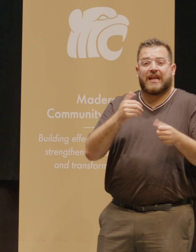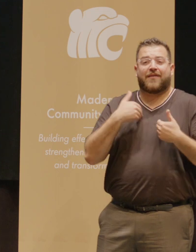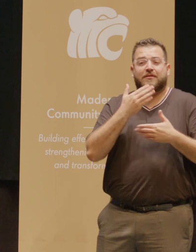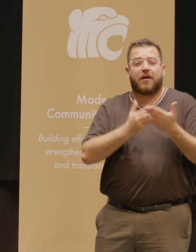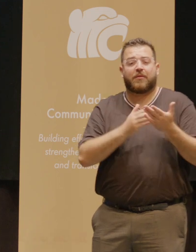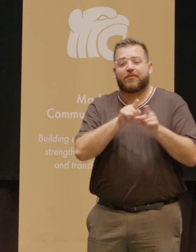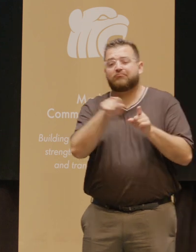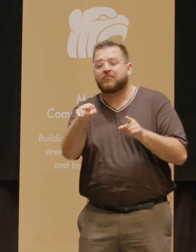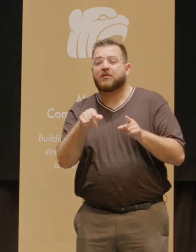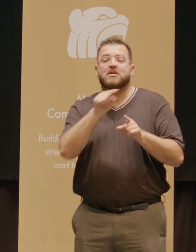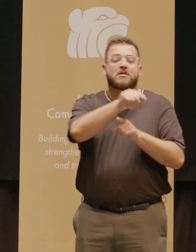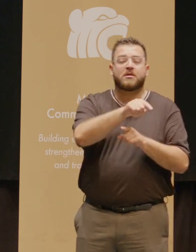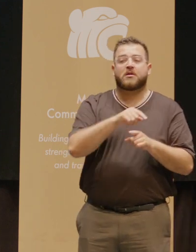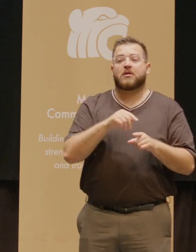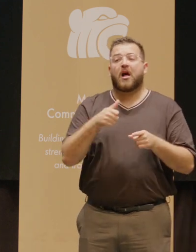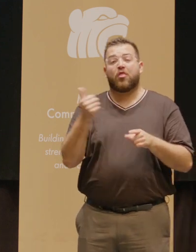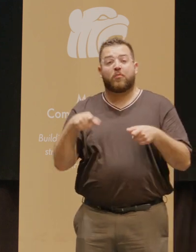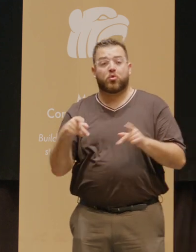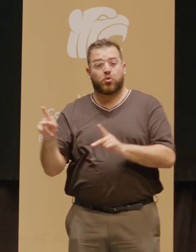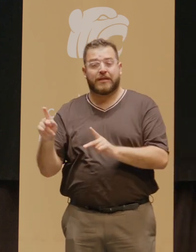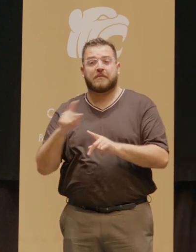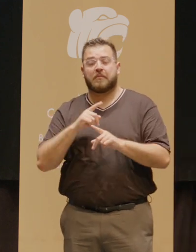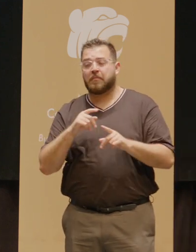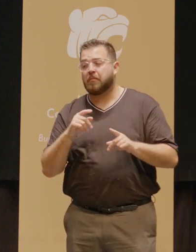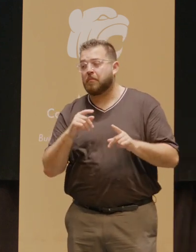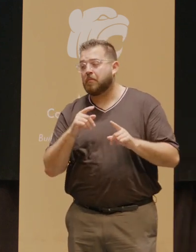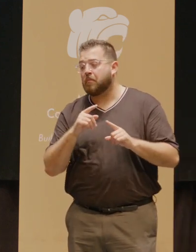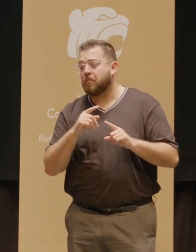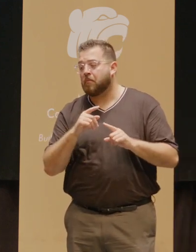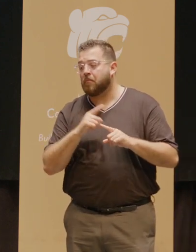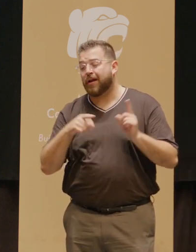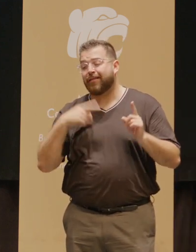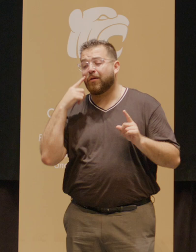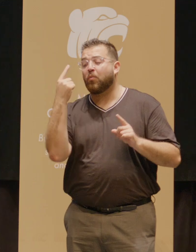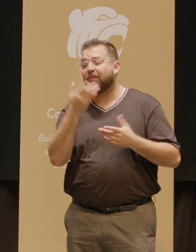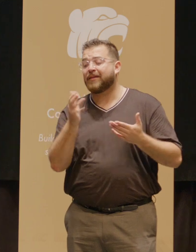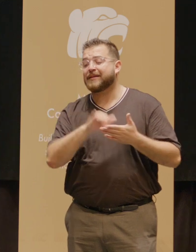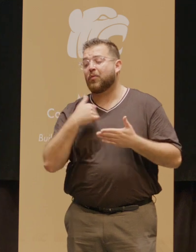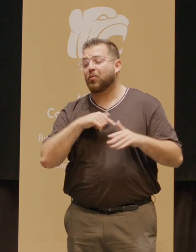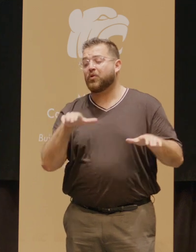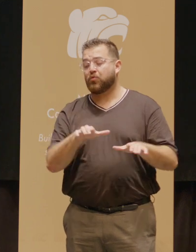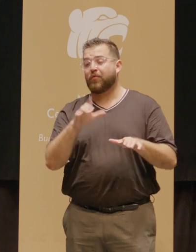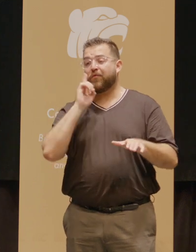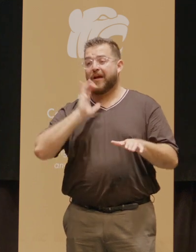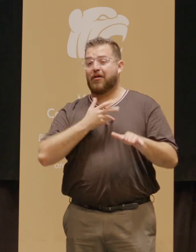do the work early. But I think there will have to be some legislative changes, and that's one of the things obviously we do in our world is, and I talked to